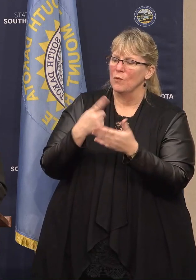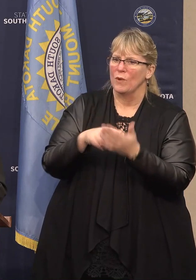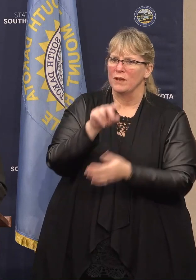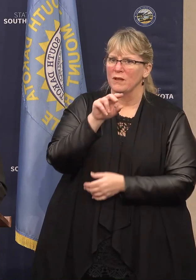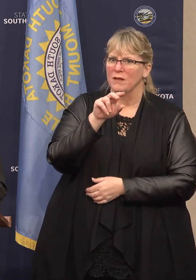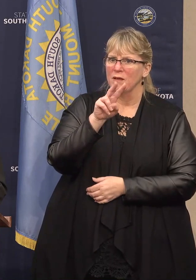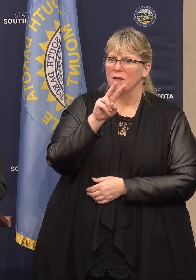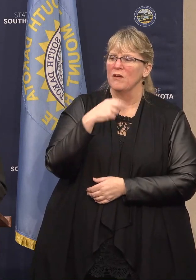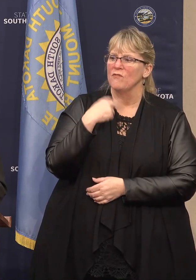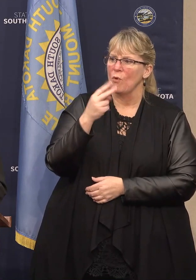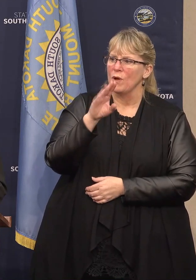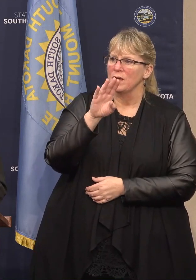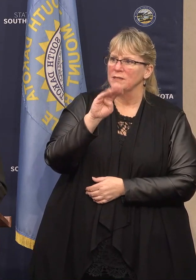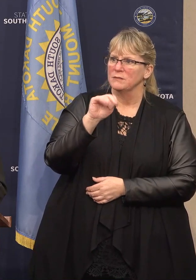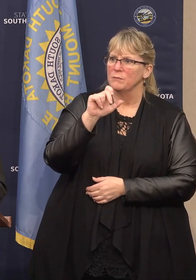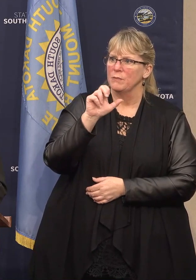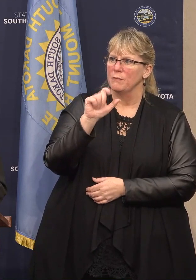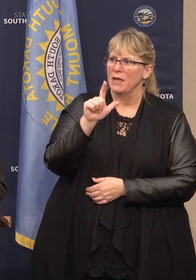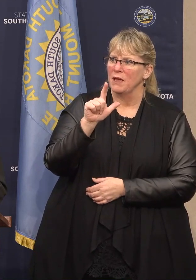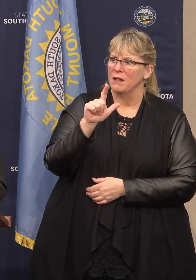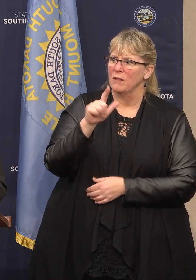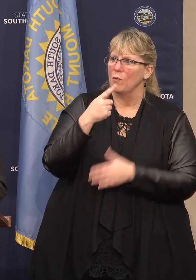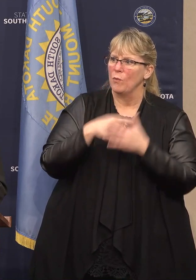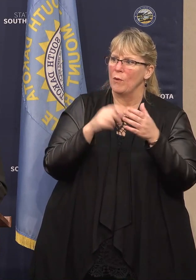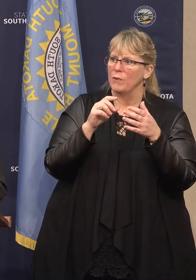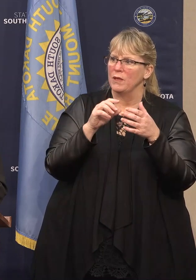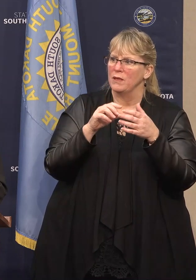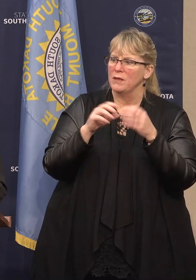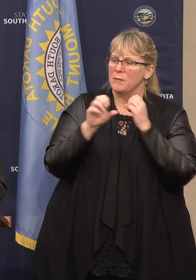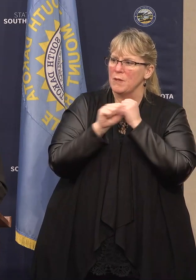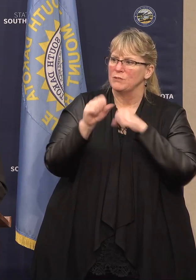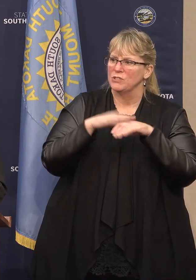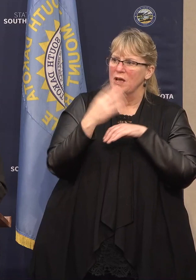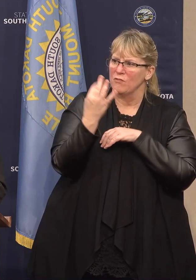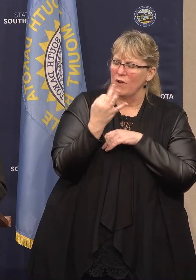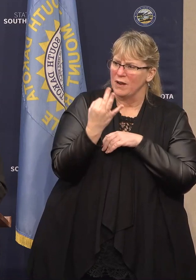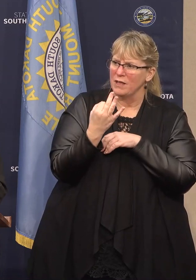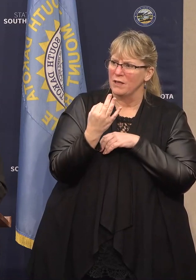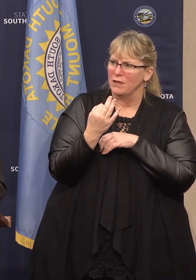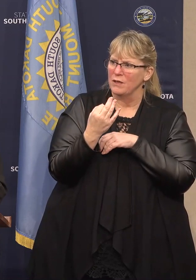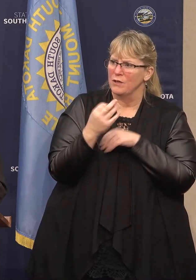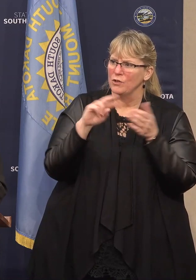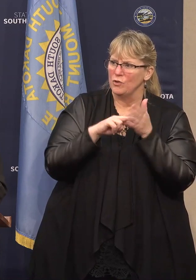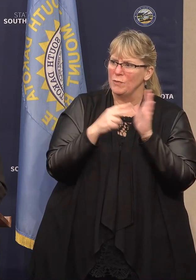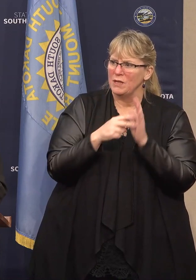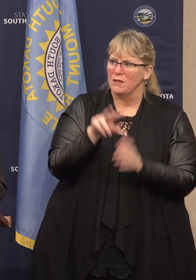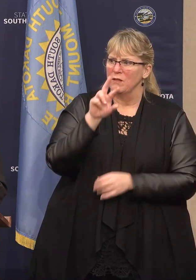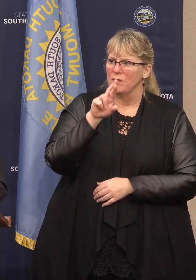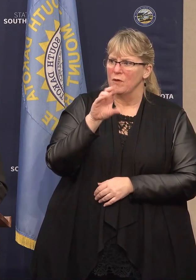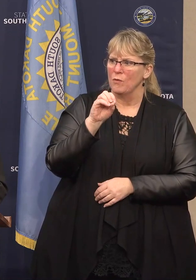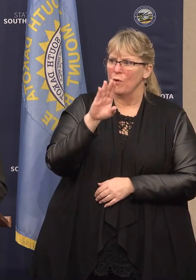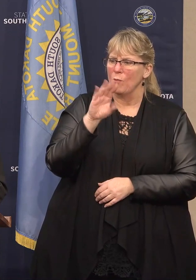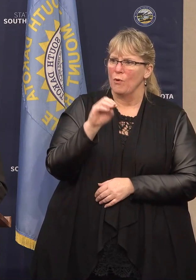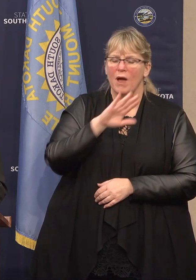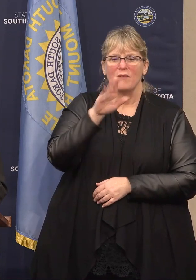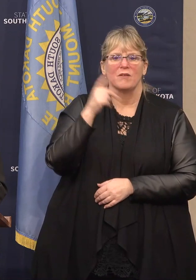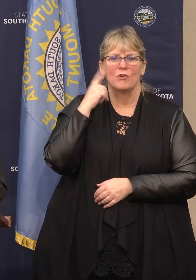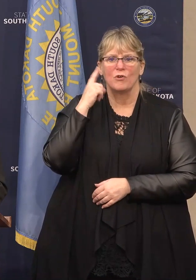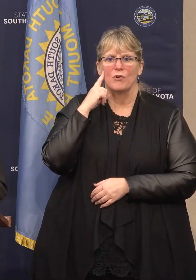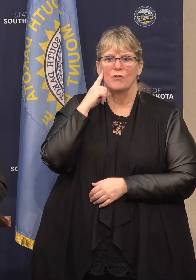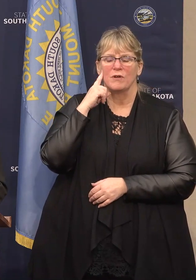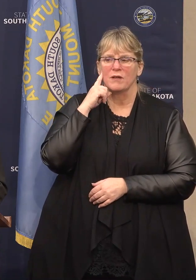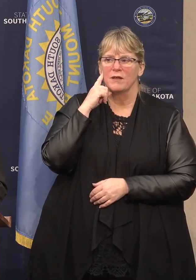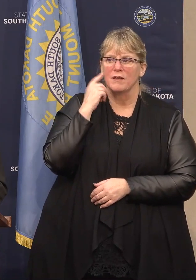heard it? The one Austin and I published on Friday. Are you talking about the robocall one? Yeah. It's a I've never telemarketing heard the call.